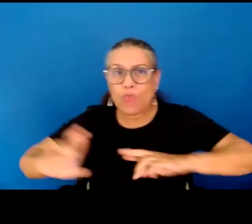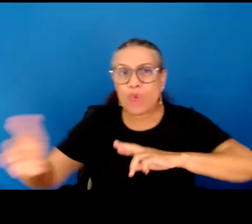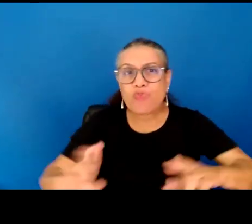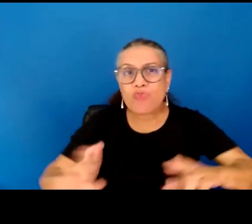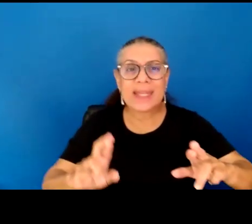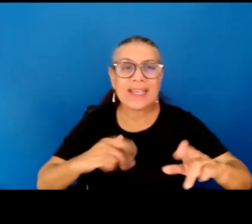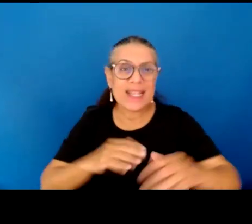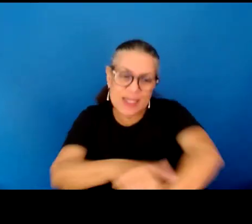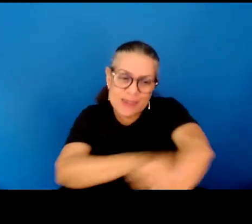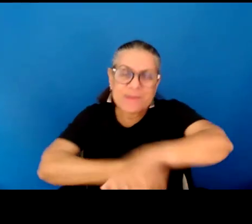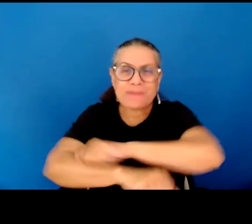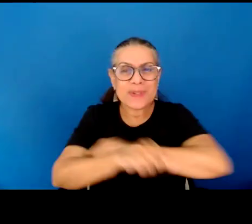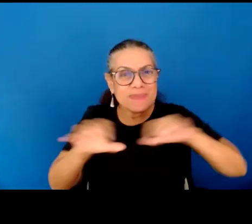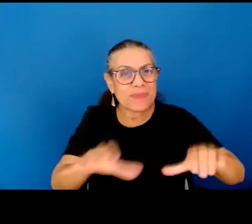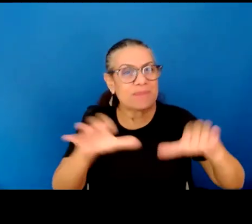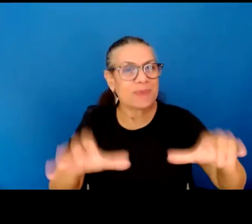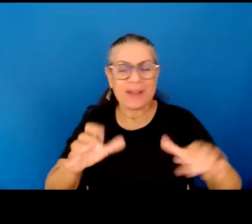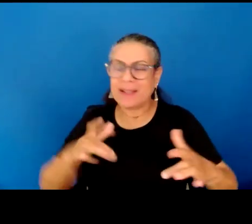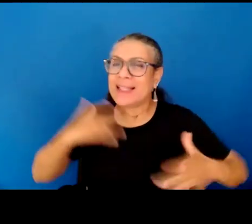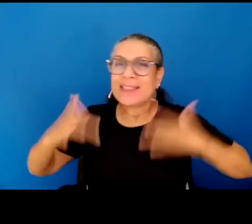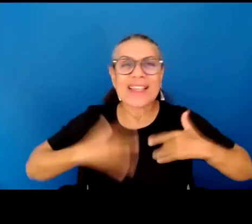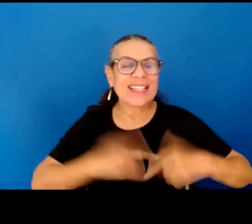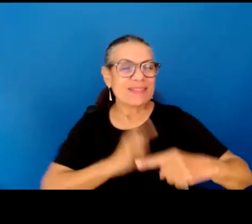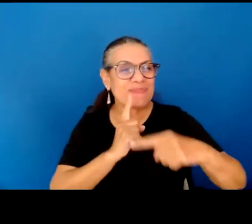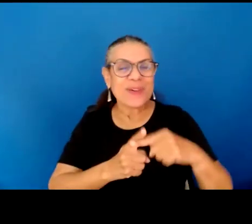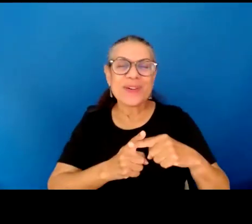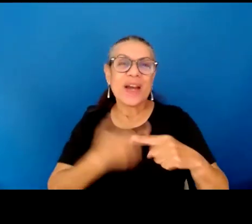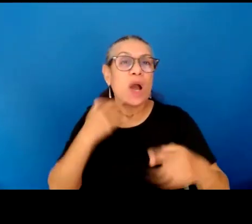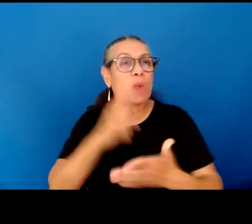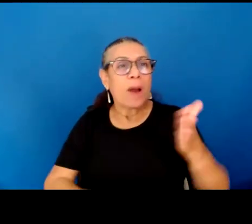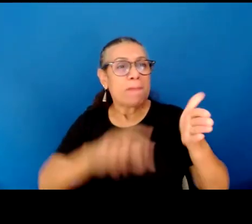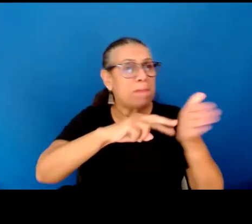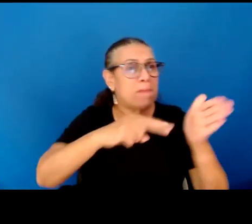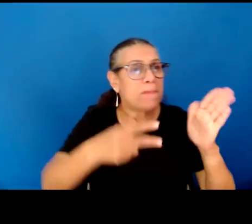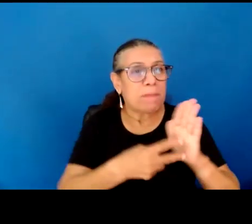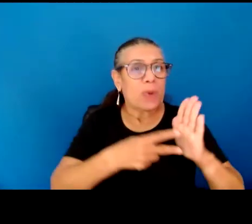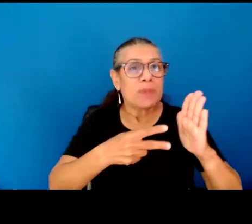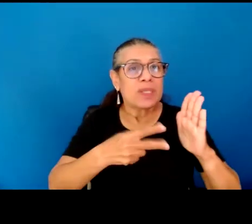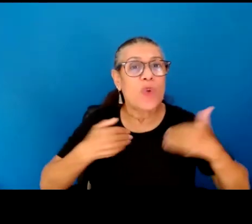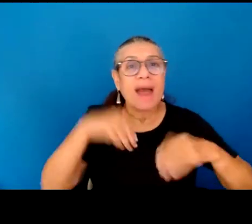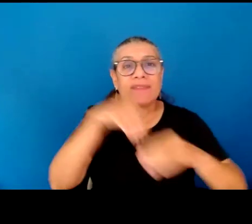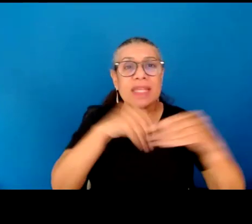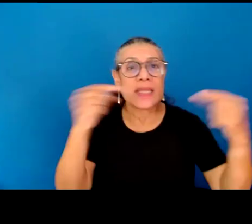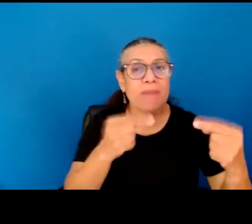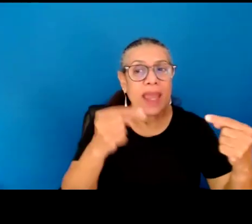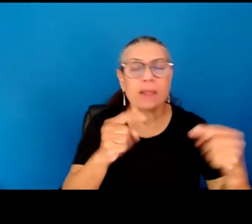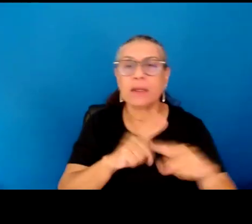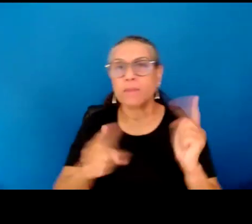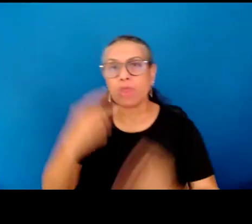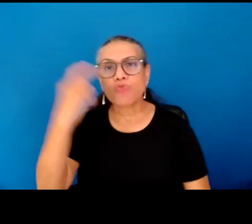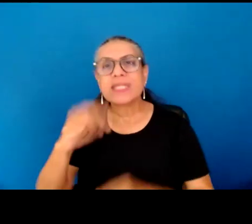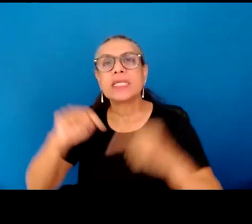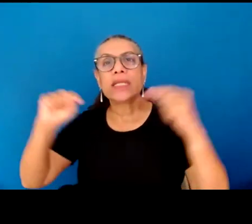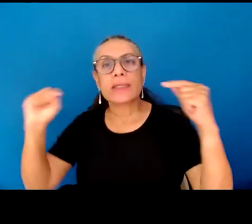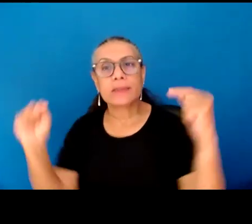to positively, enthusiastically turn pain into purpose. But you need to know, and I will say it first, the reason it's painful is